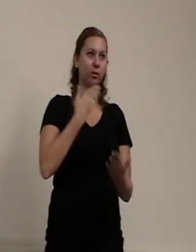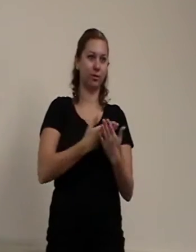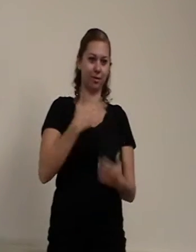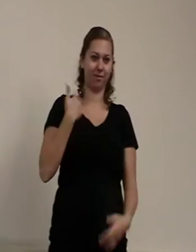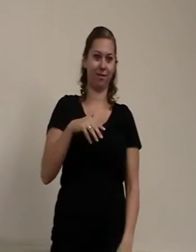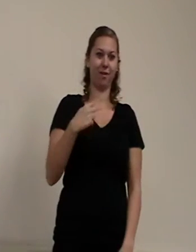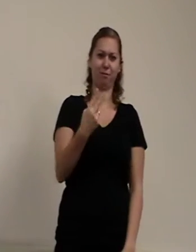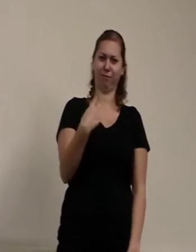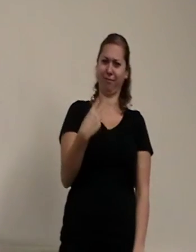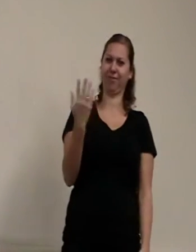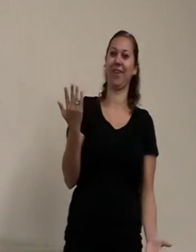you know,